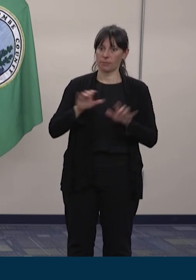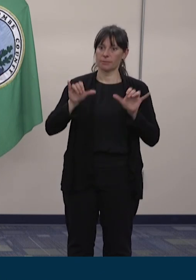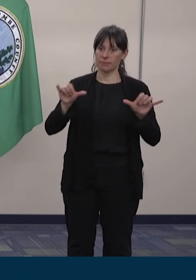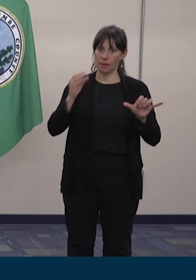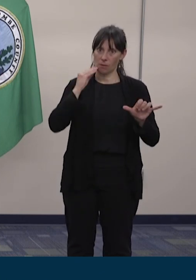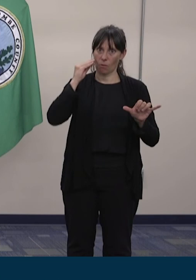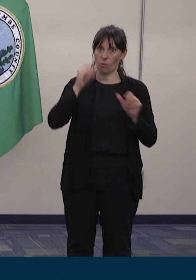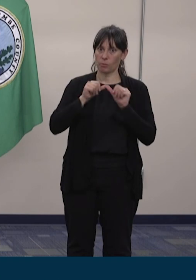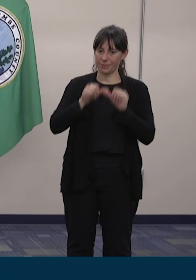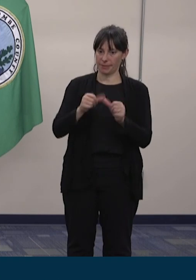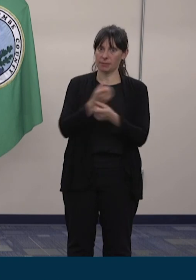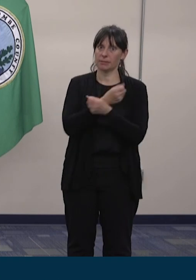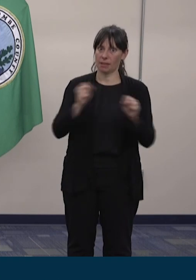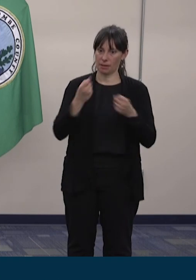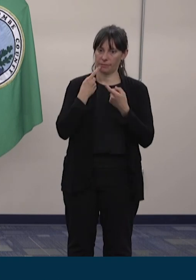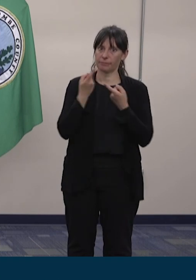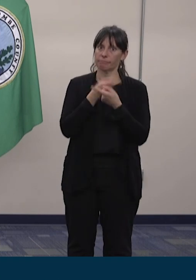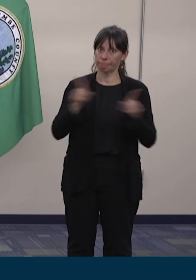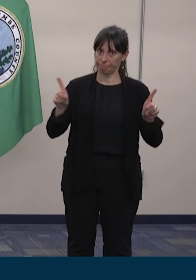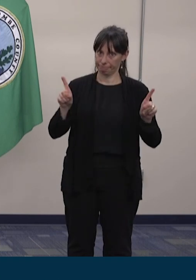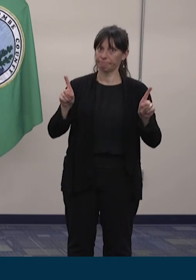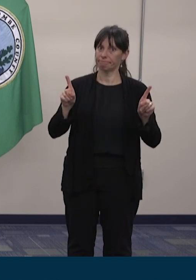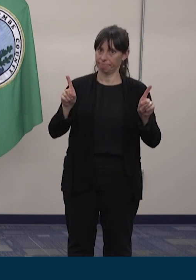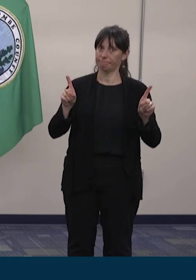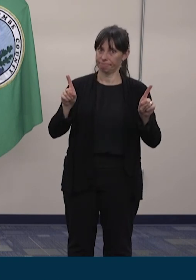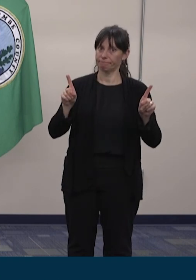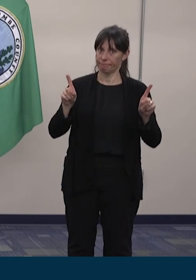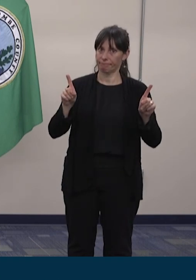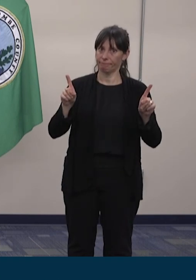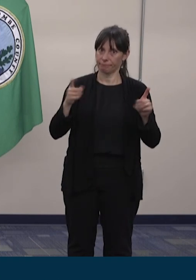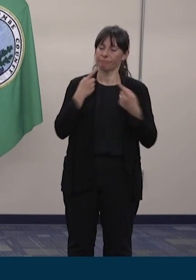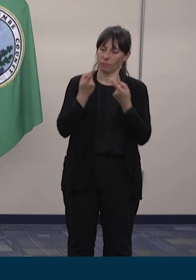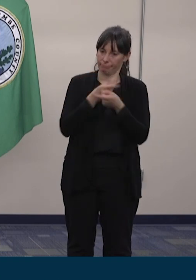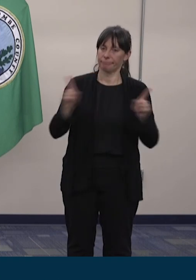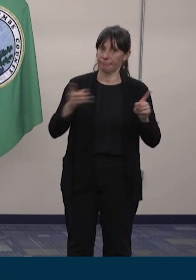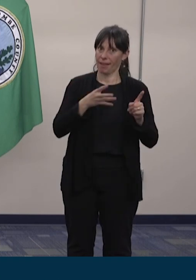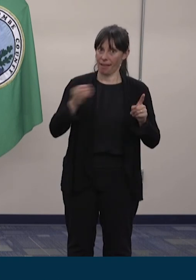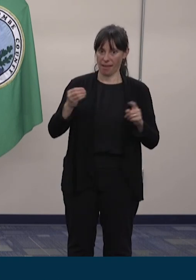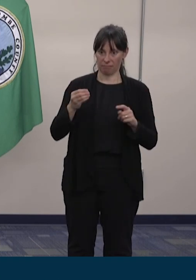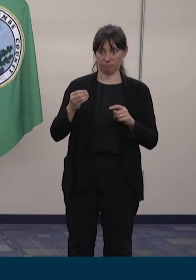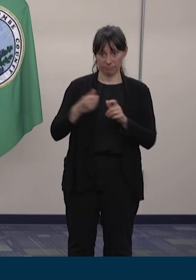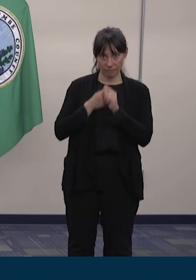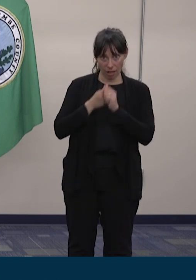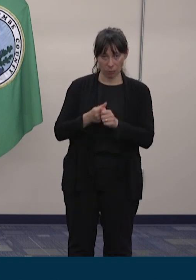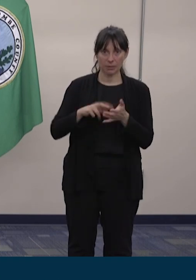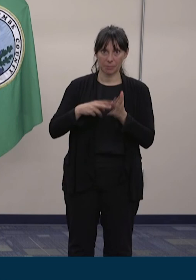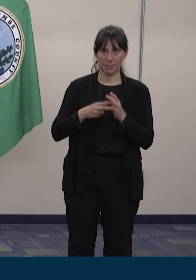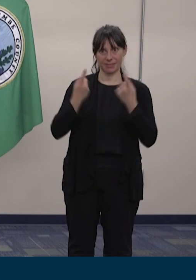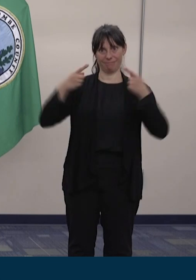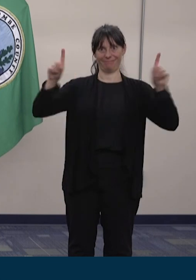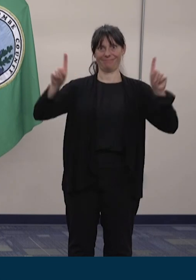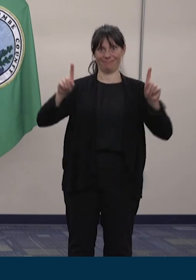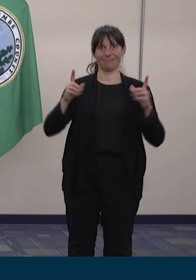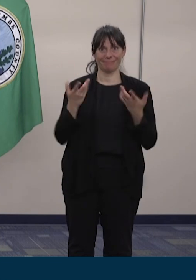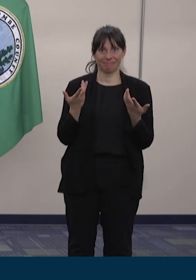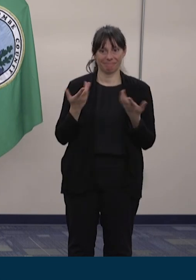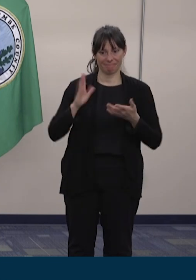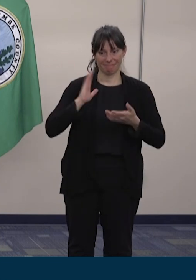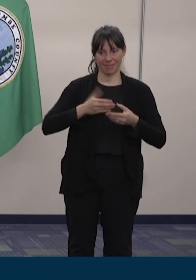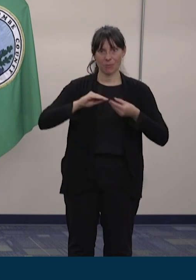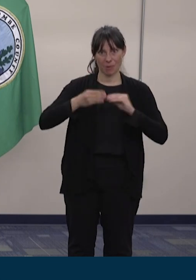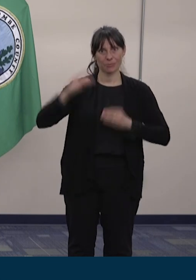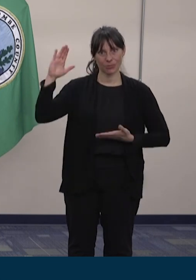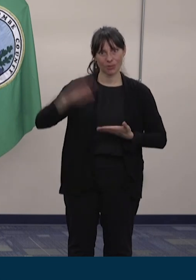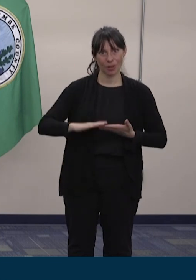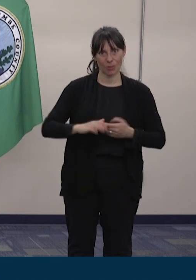manténgase en casa, of this manténgase a salvo contagious para illness. poder no propagar Thus esta far, enfermedad tan according to Mission contagiosa. Hospital, Y about